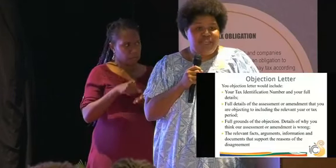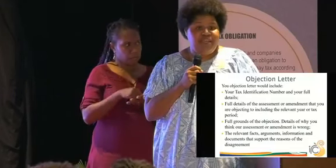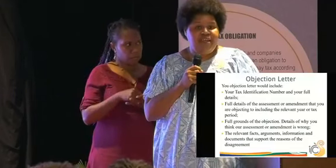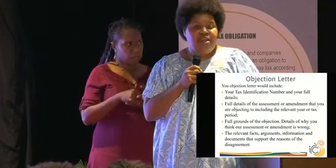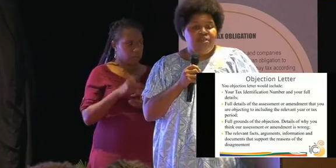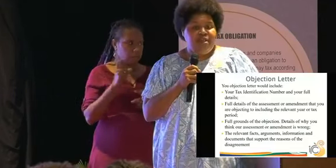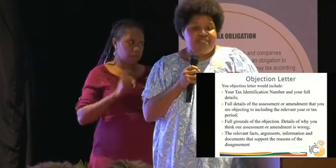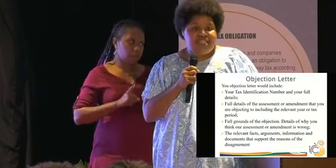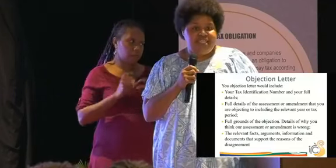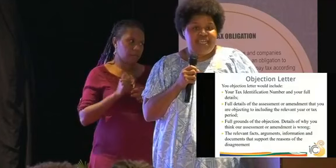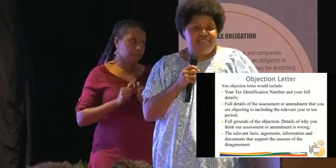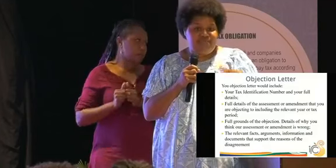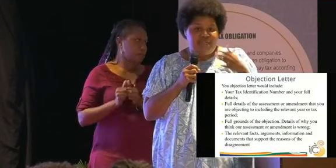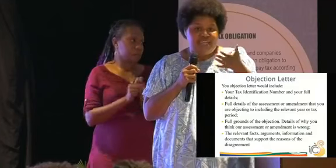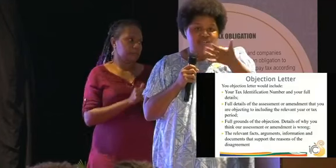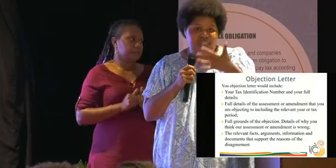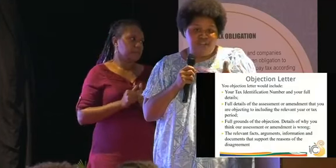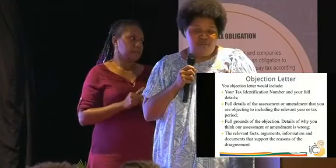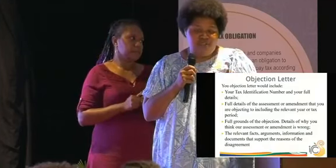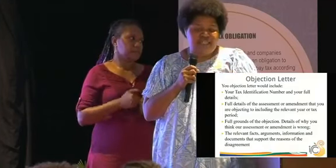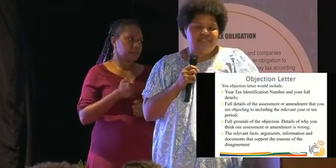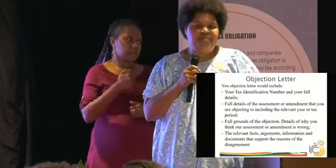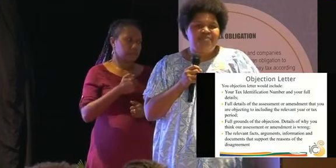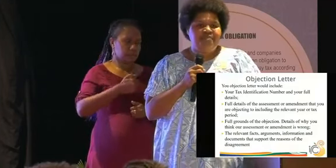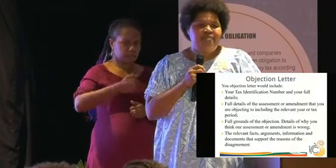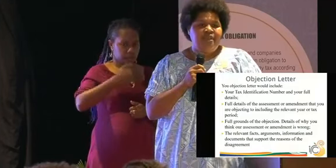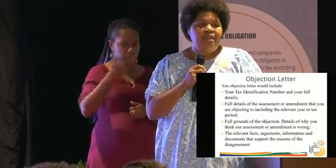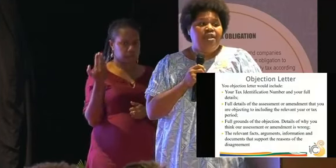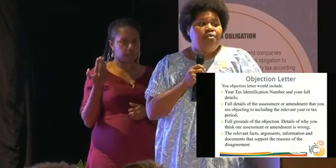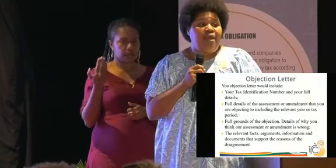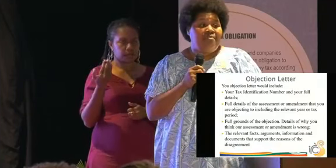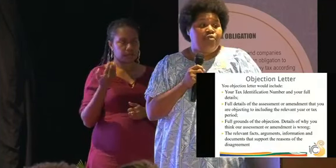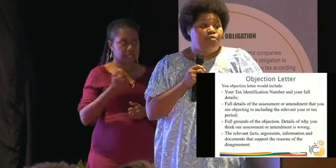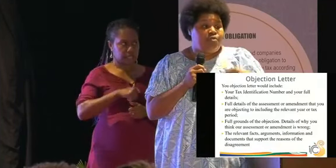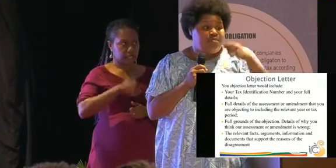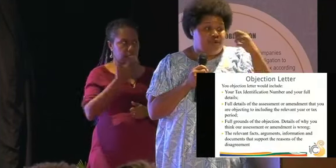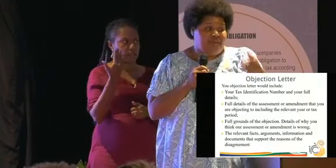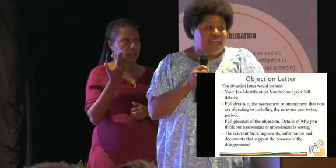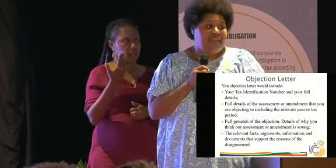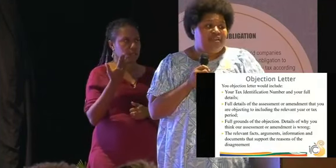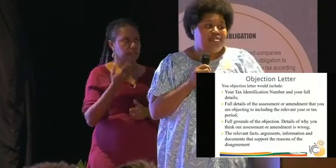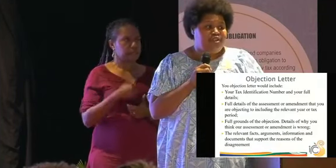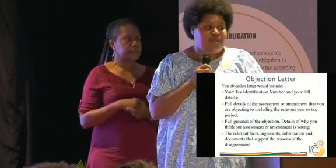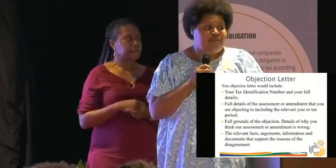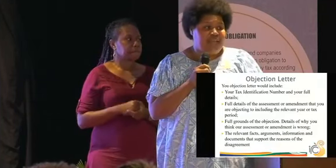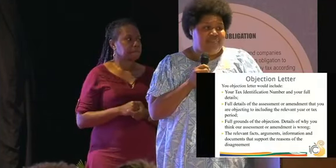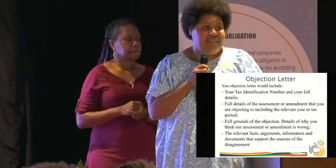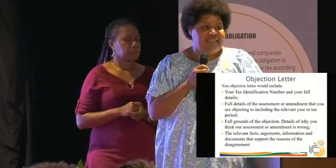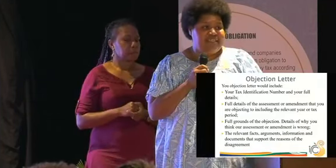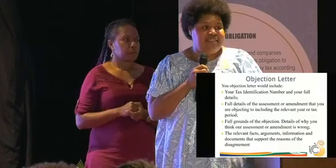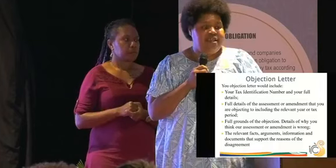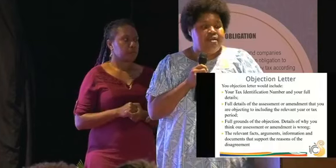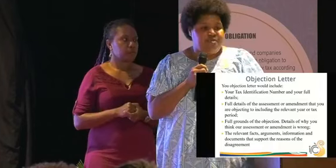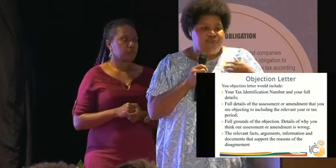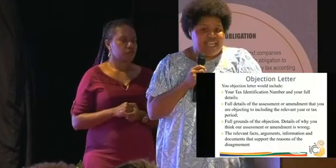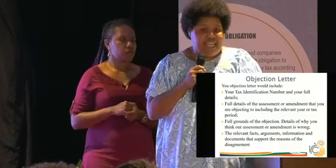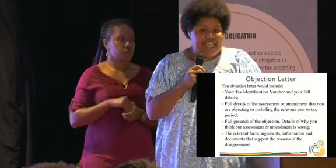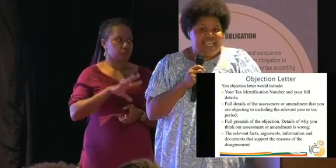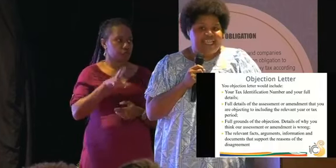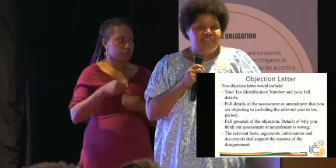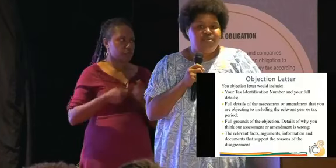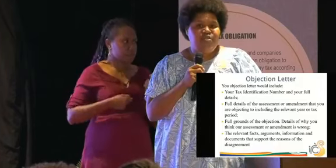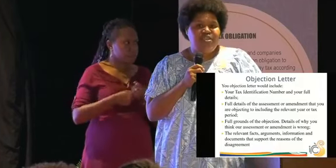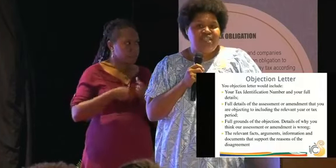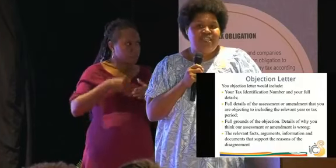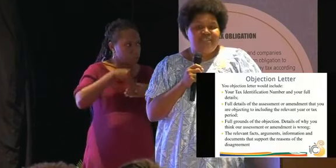not agree, you have 60 days from the date you get the notice. You have to provide documentary evidence, provide the